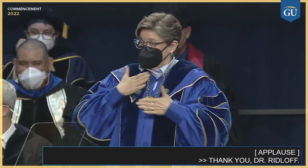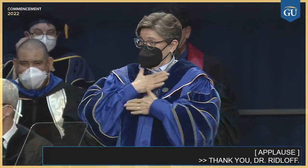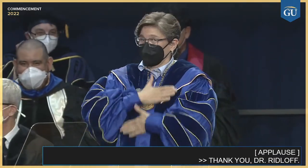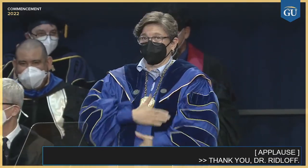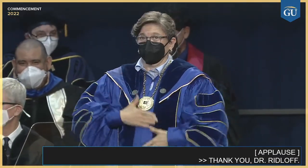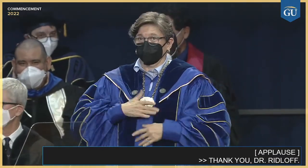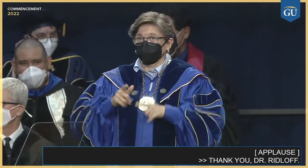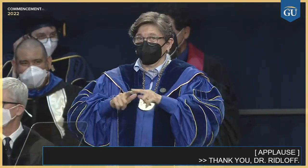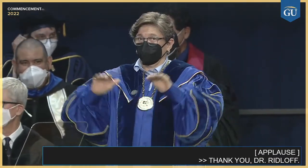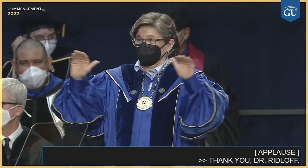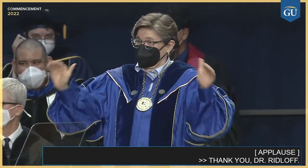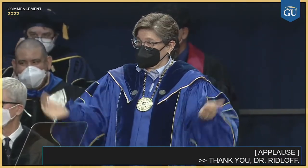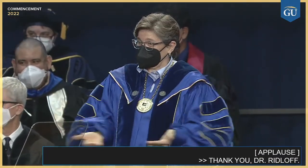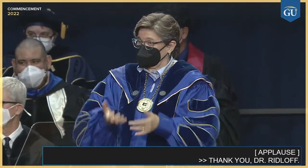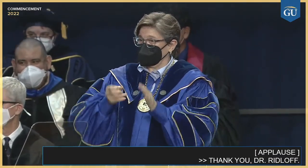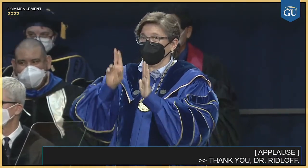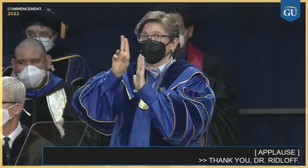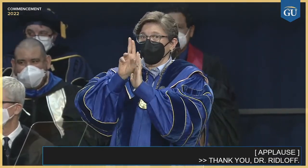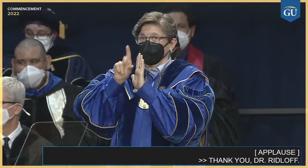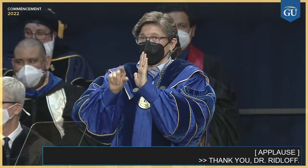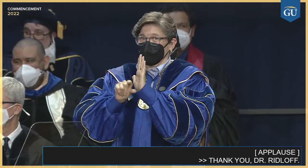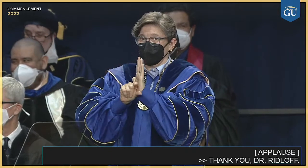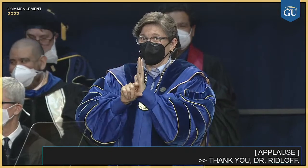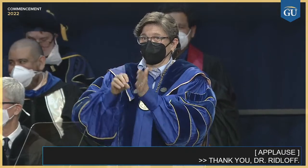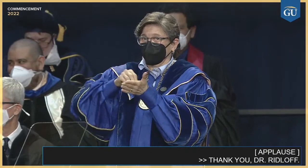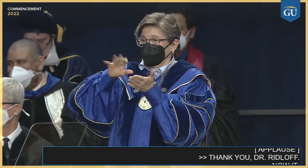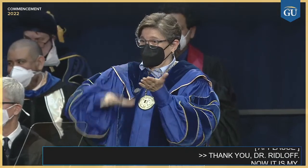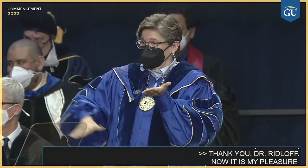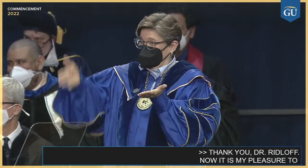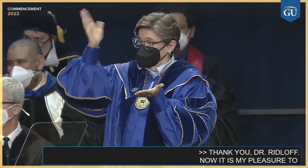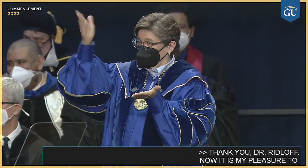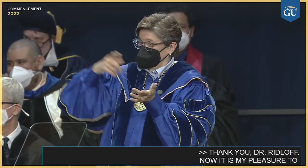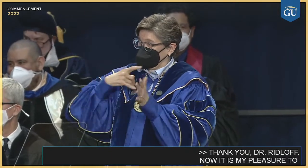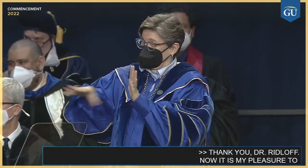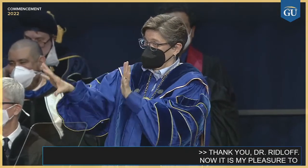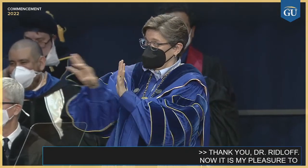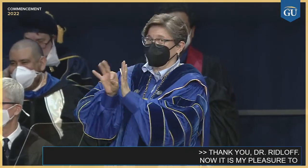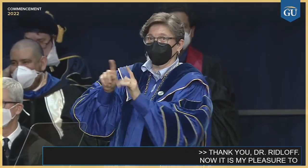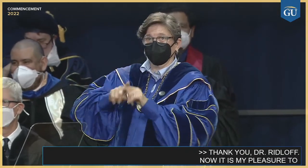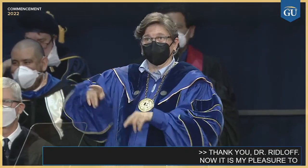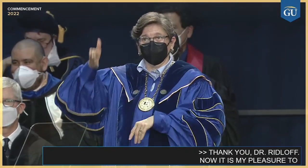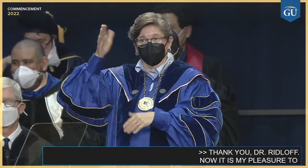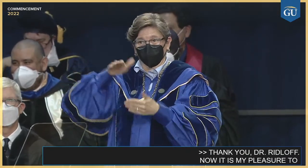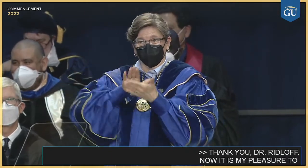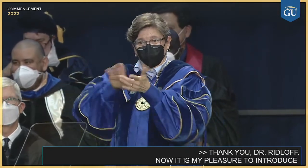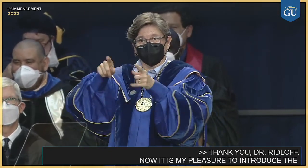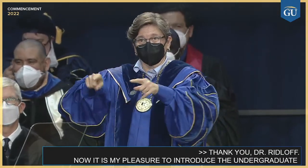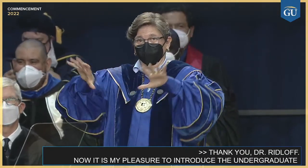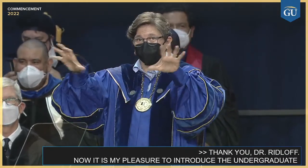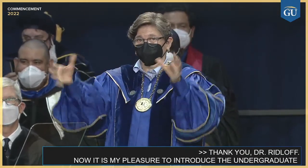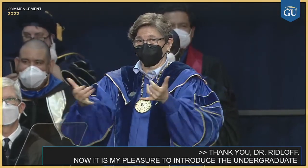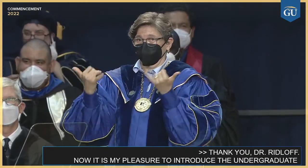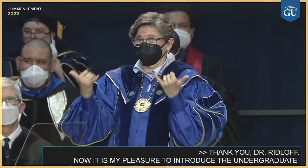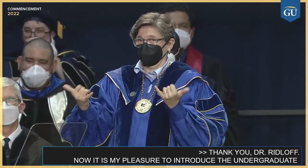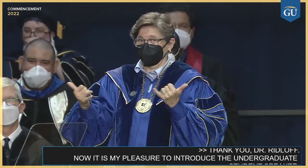Now, it is my pleasure to introduce the undergraduate student speaker chosen to address you today.